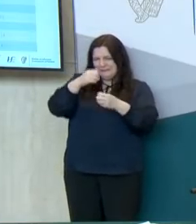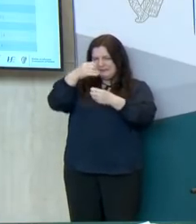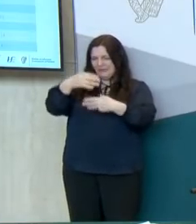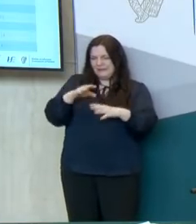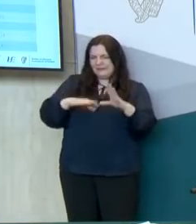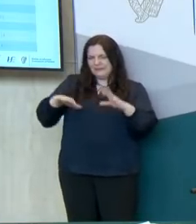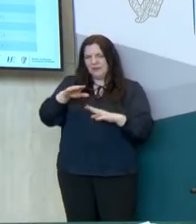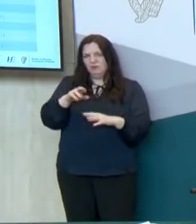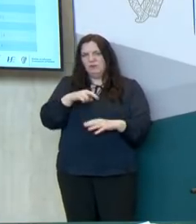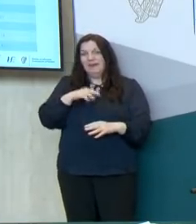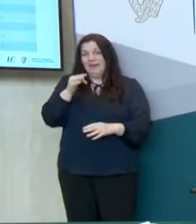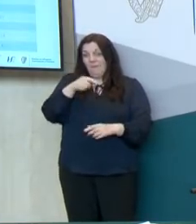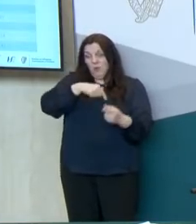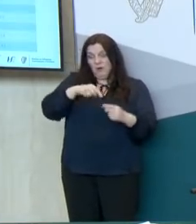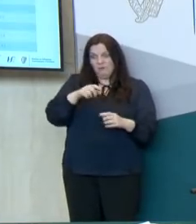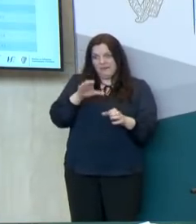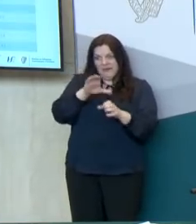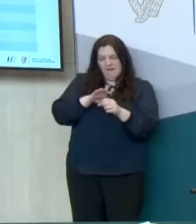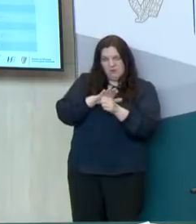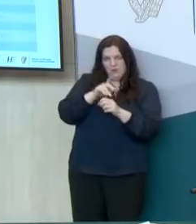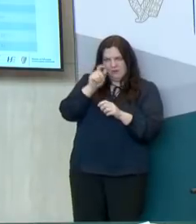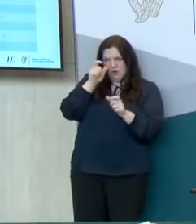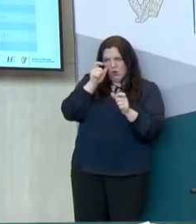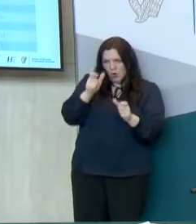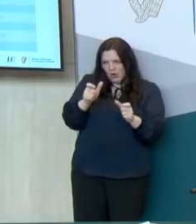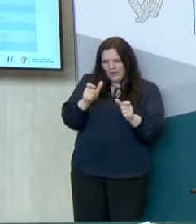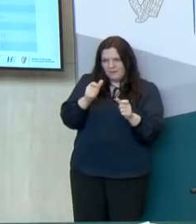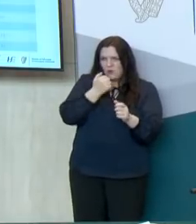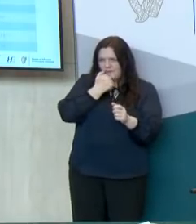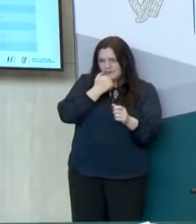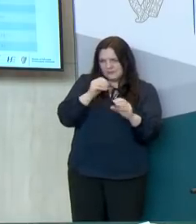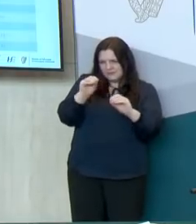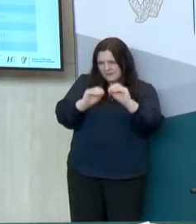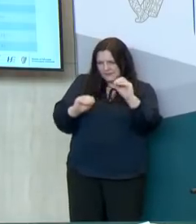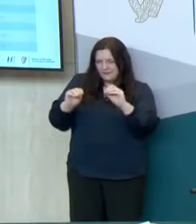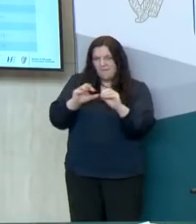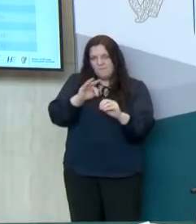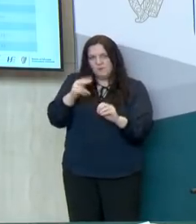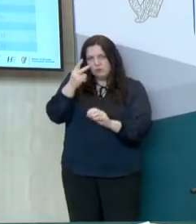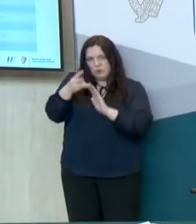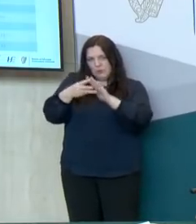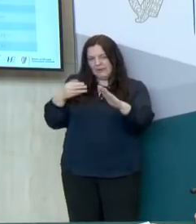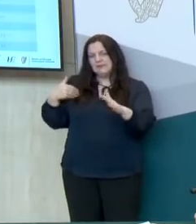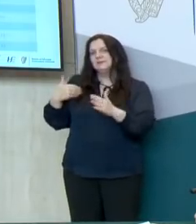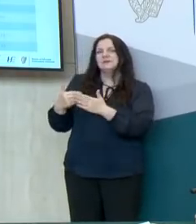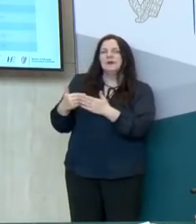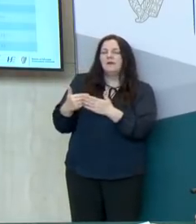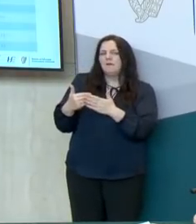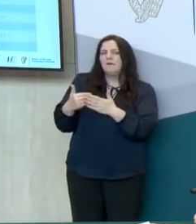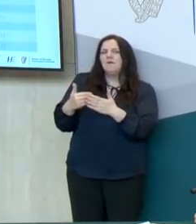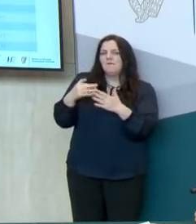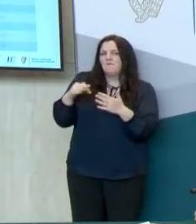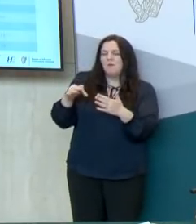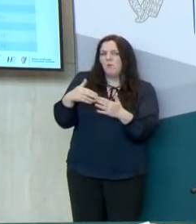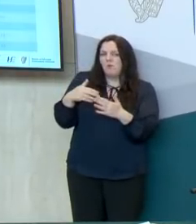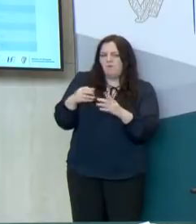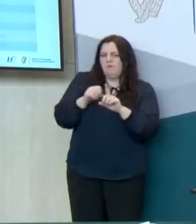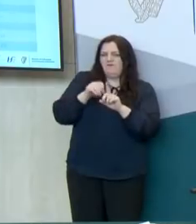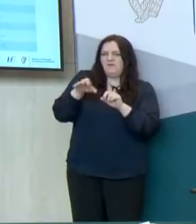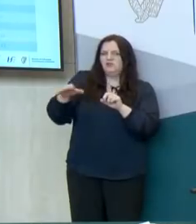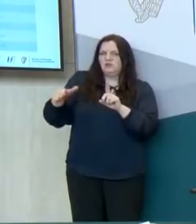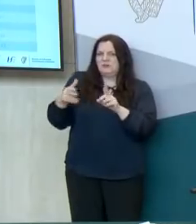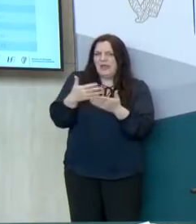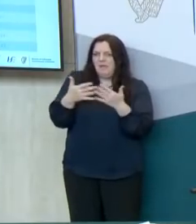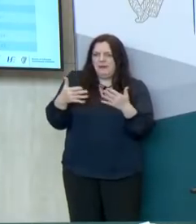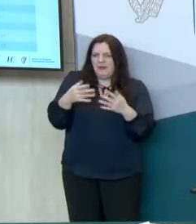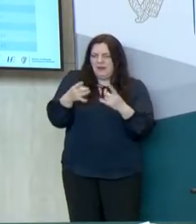really taking the cases from 2 weeks ago and looking at the number of infections they probably caused last week. So that estimate